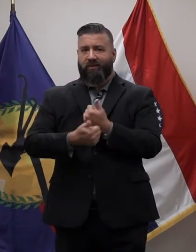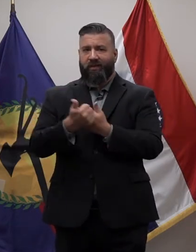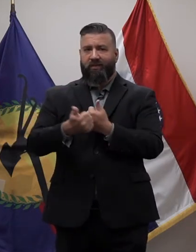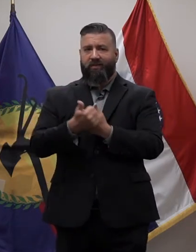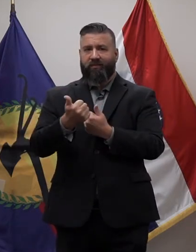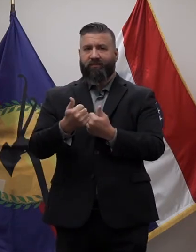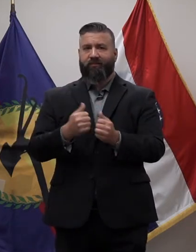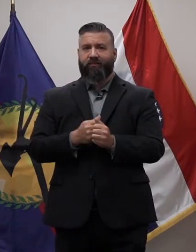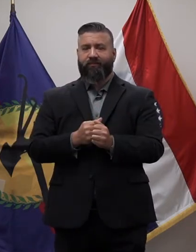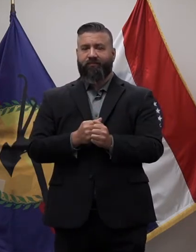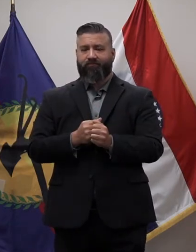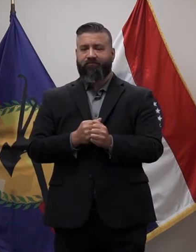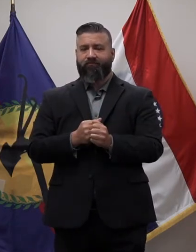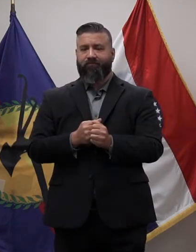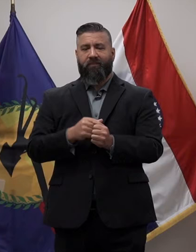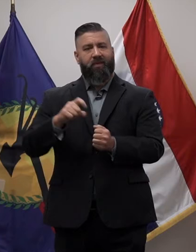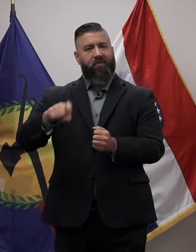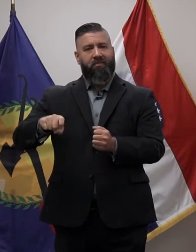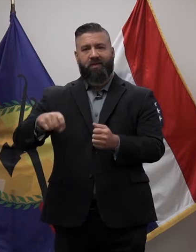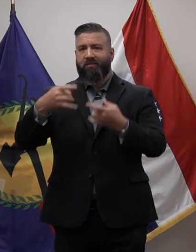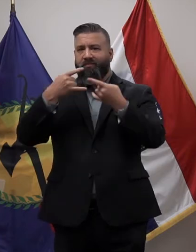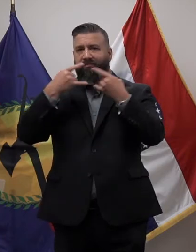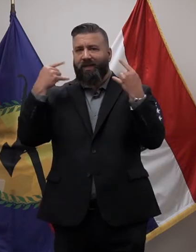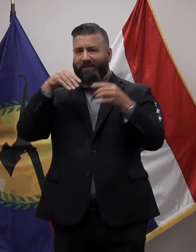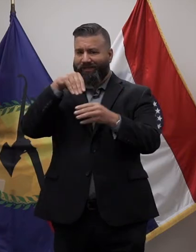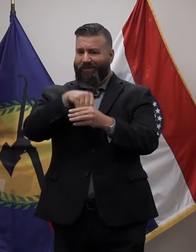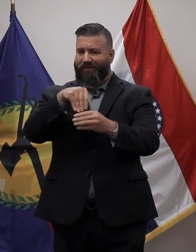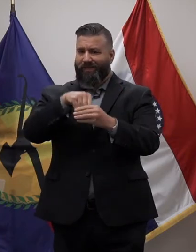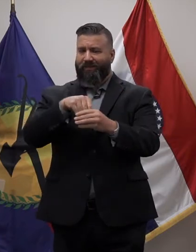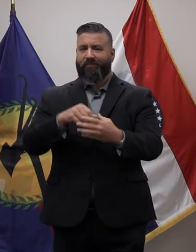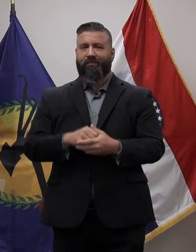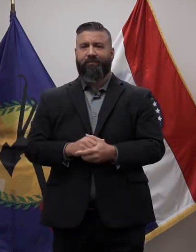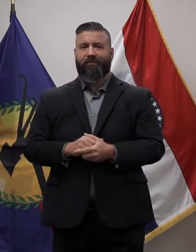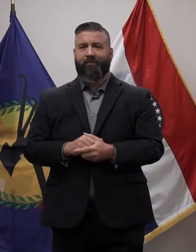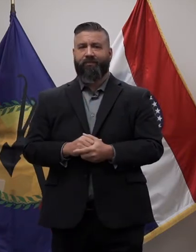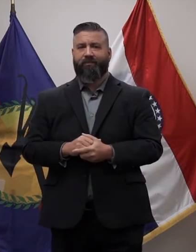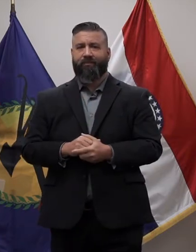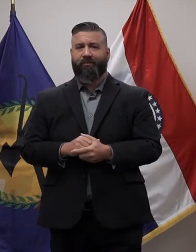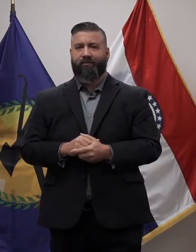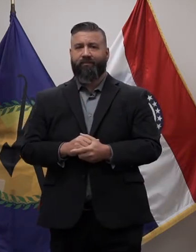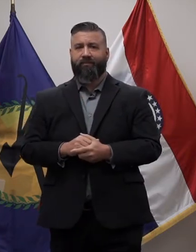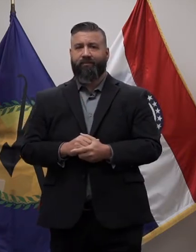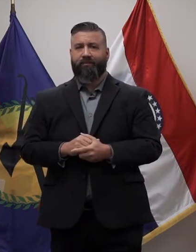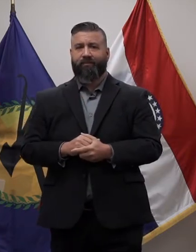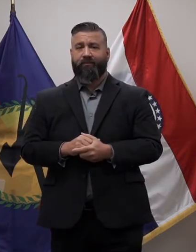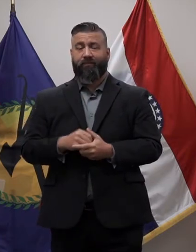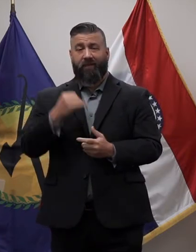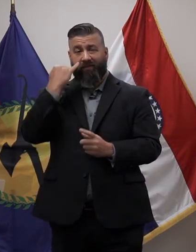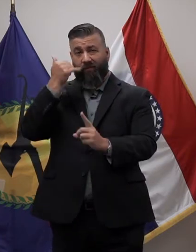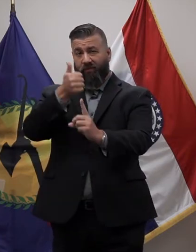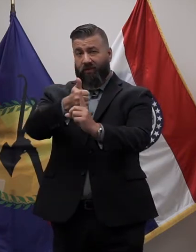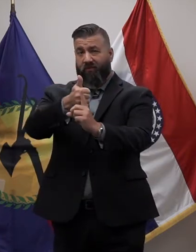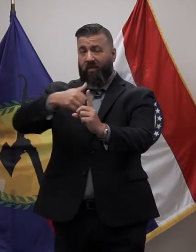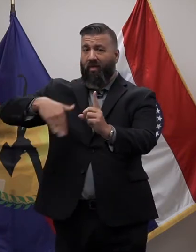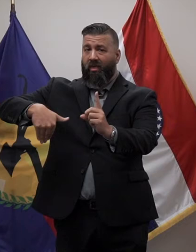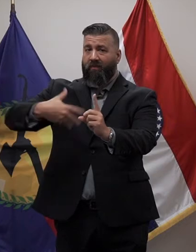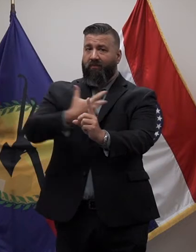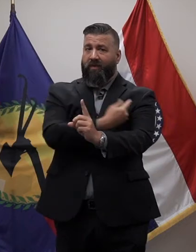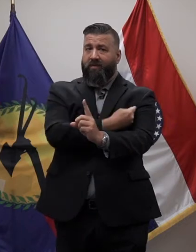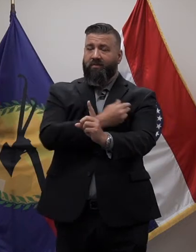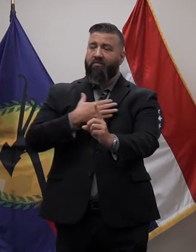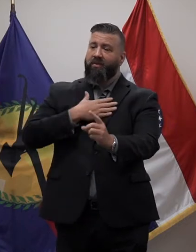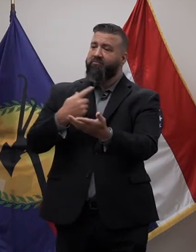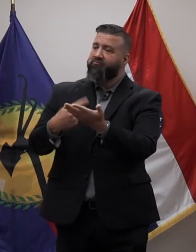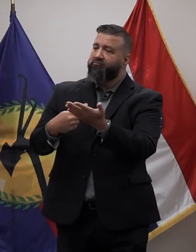requirement: wear a mask when in indoor public spaces. For those who have not yet been vaccinated, please talk to